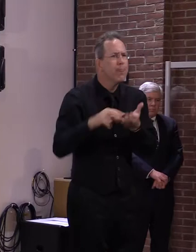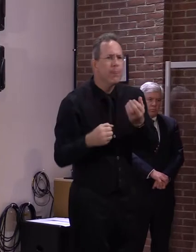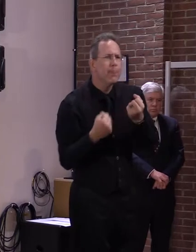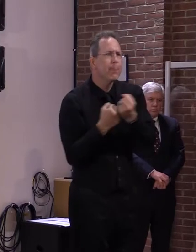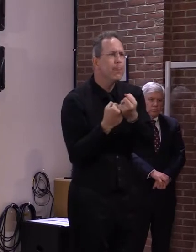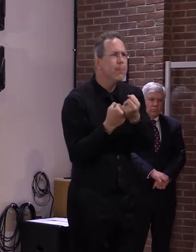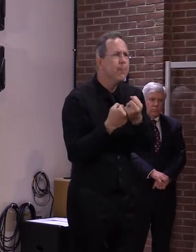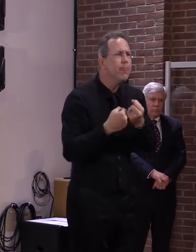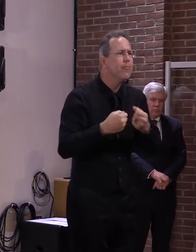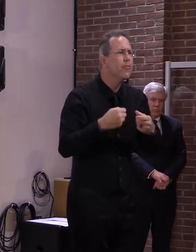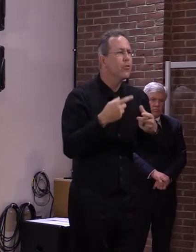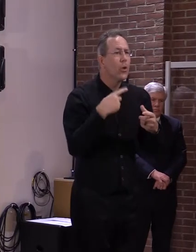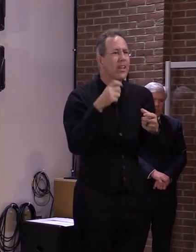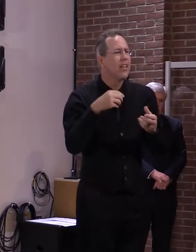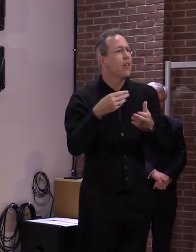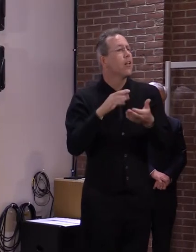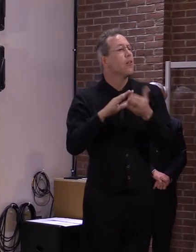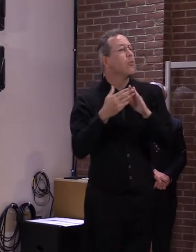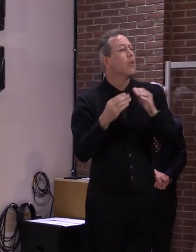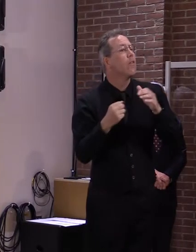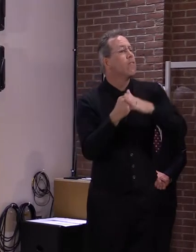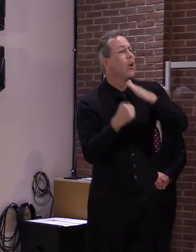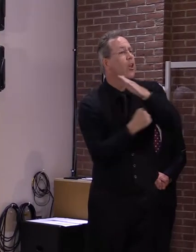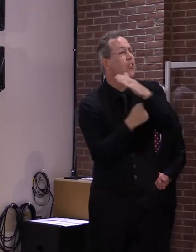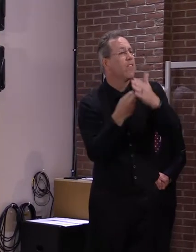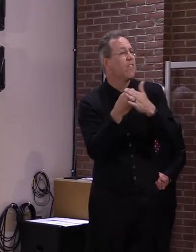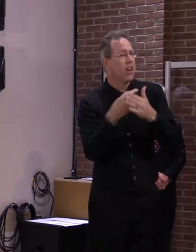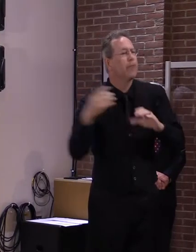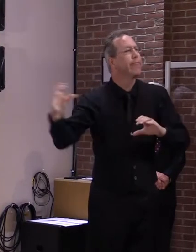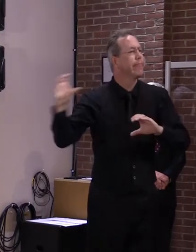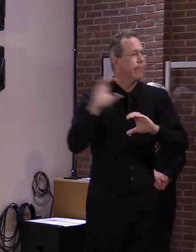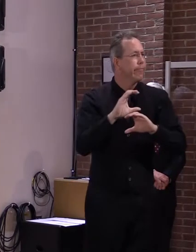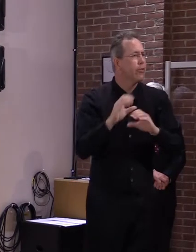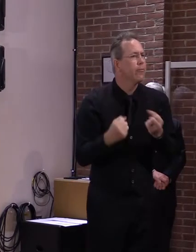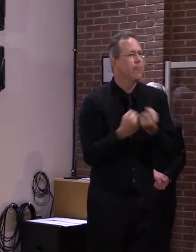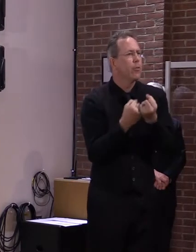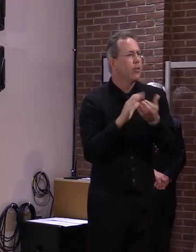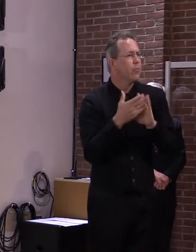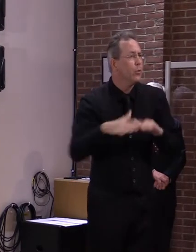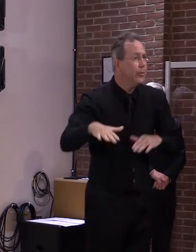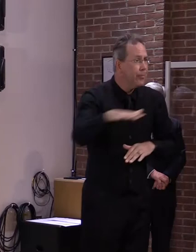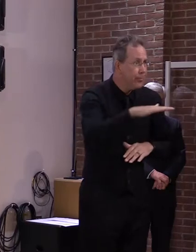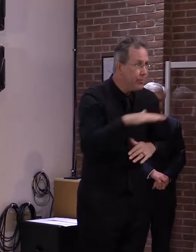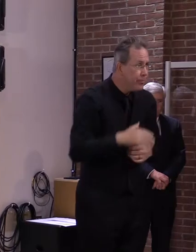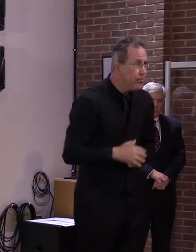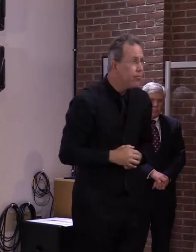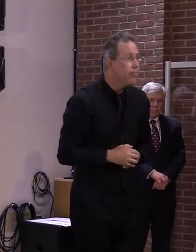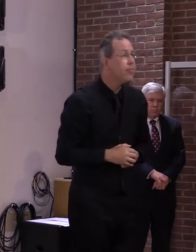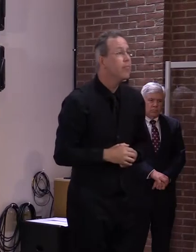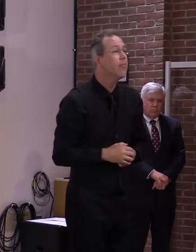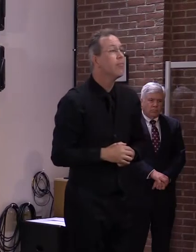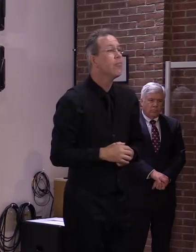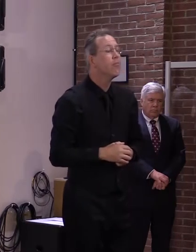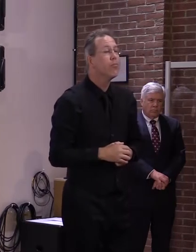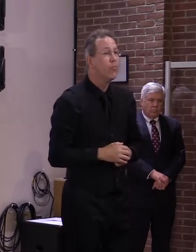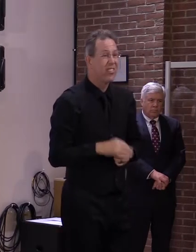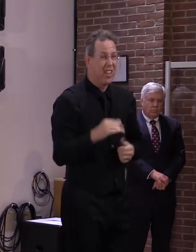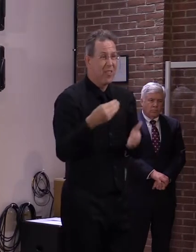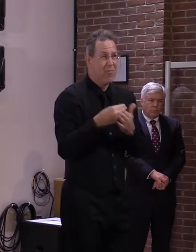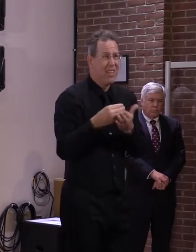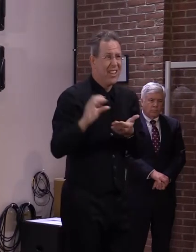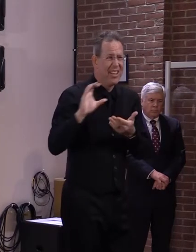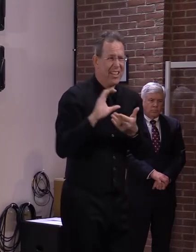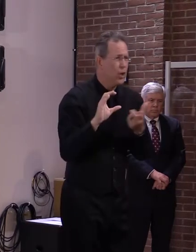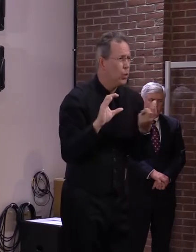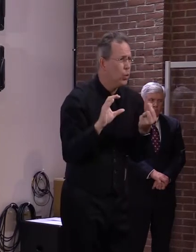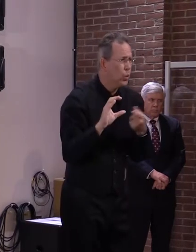further. So what will this $3.85 million in funding help to create? Well, we expect to be able to fund approximately 100